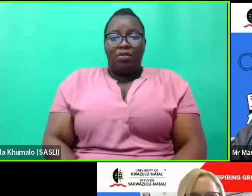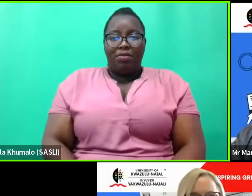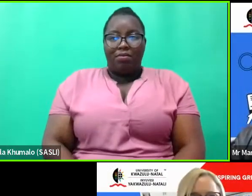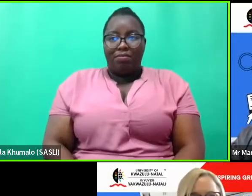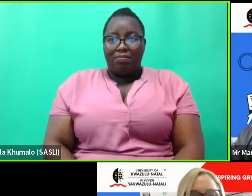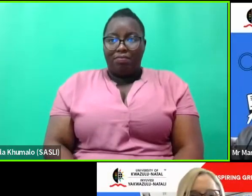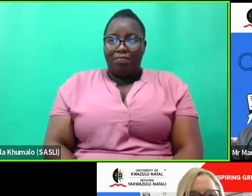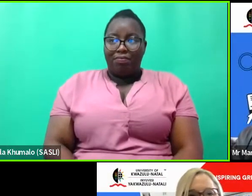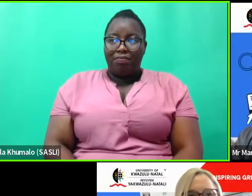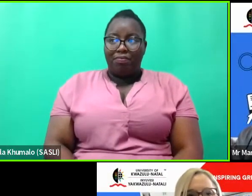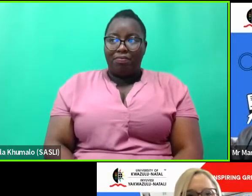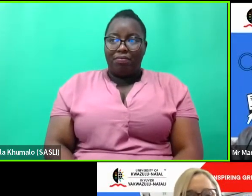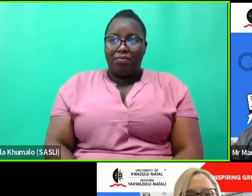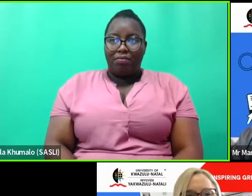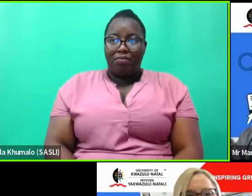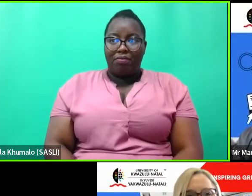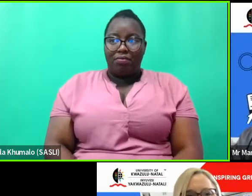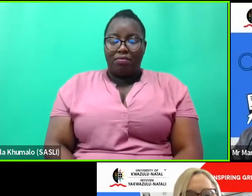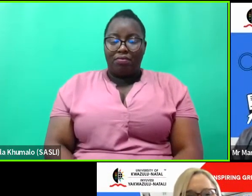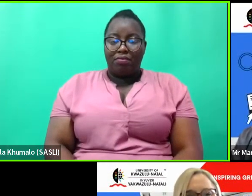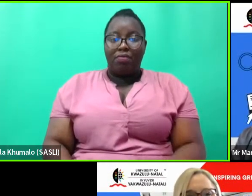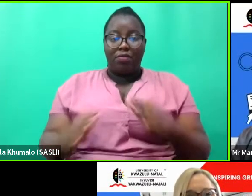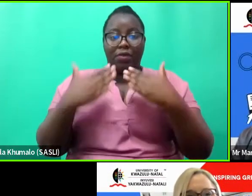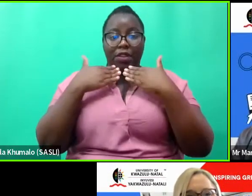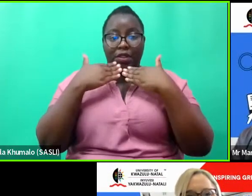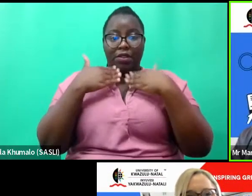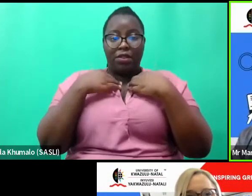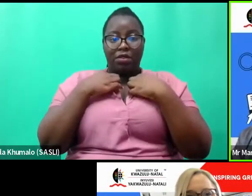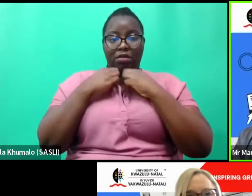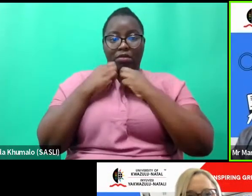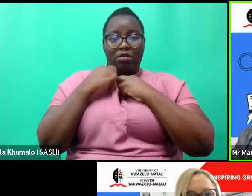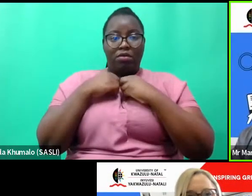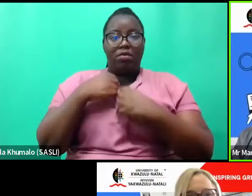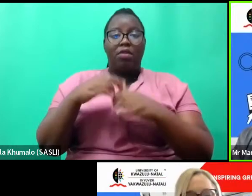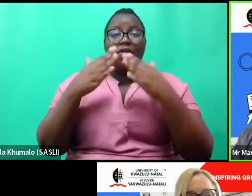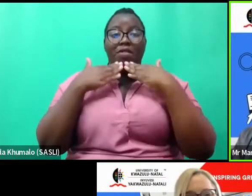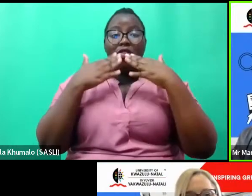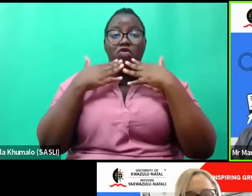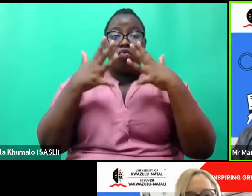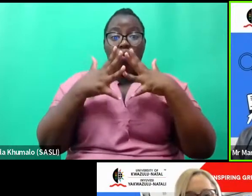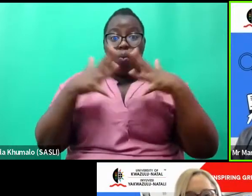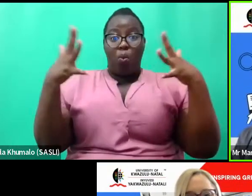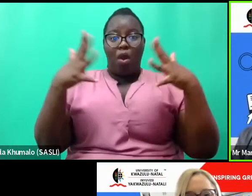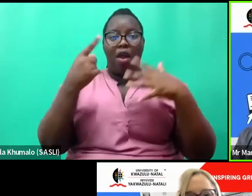Thank you very much for the presentation.